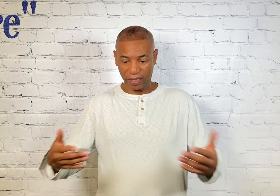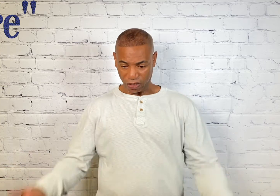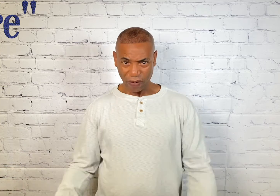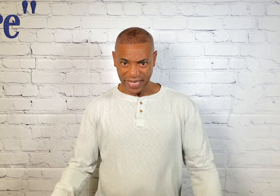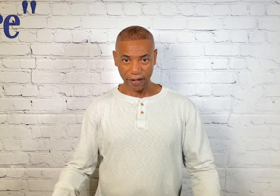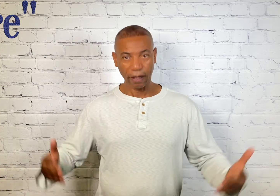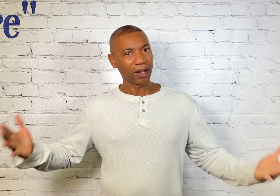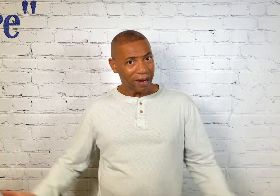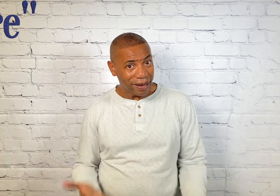right here.